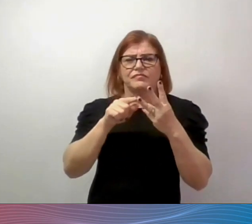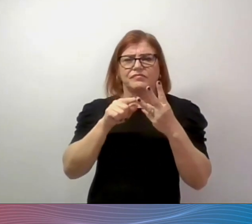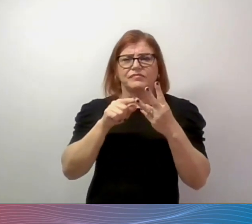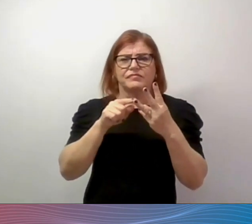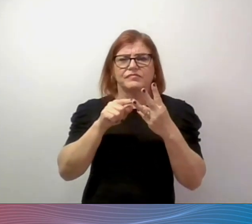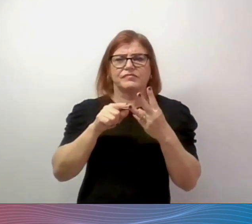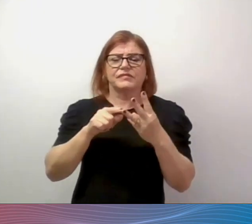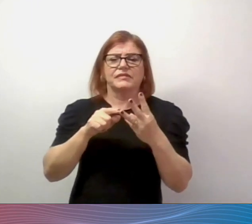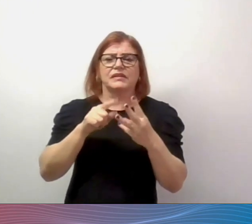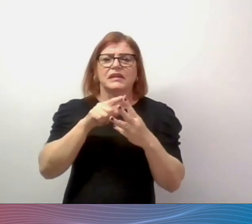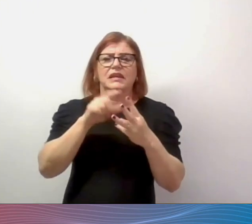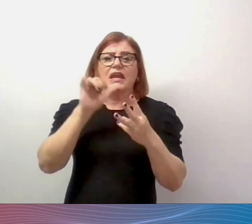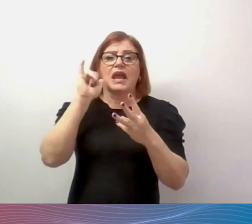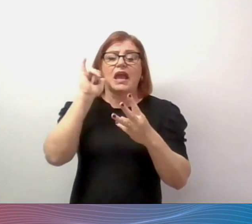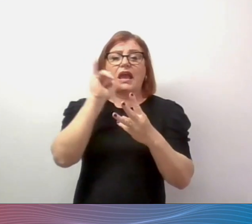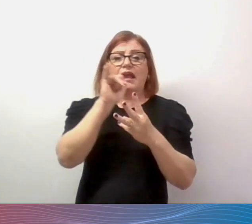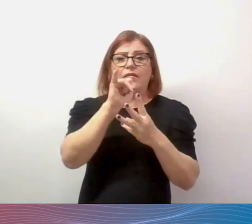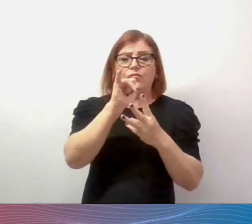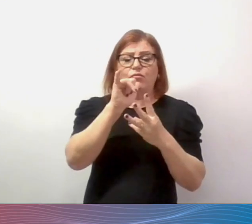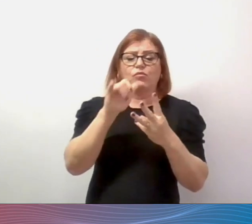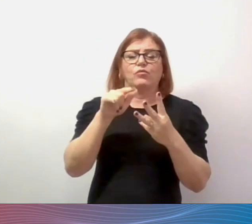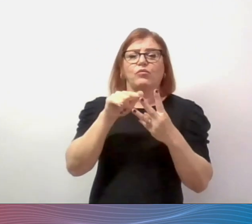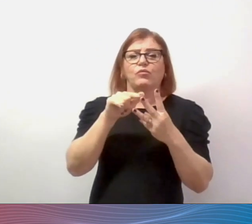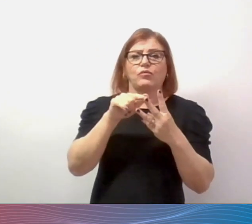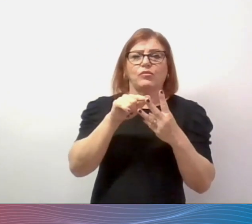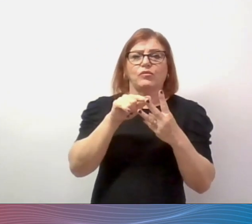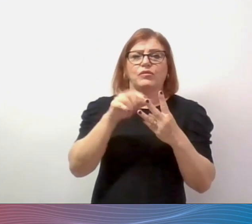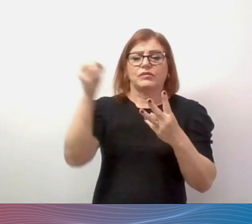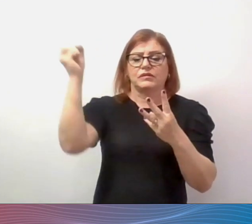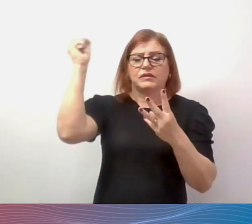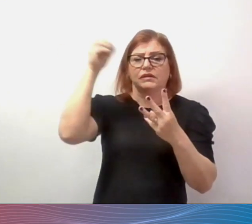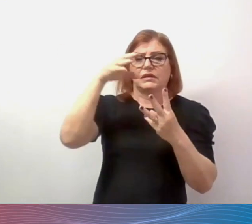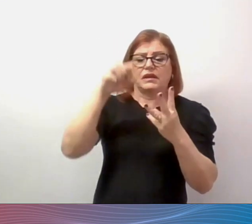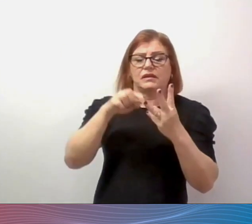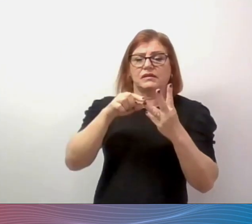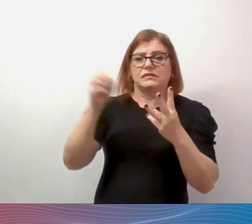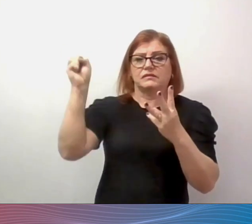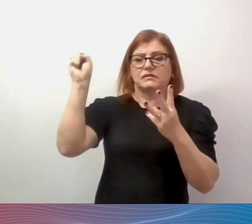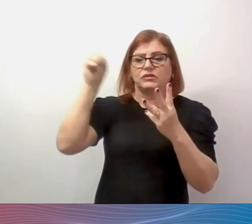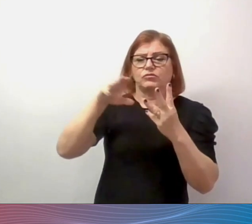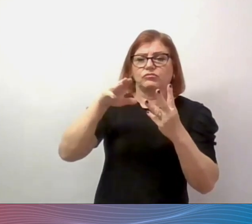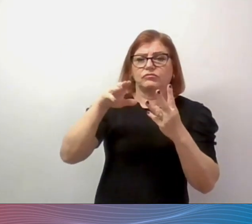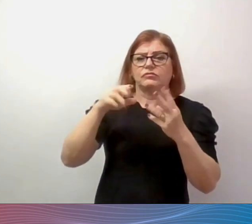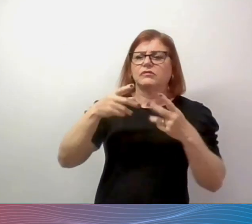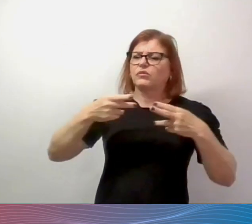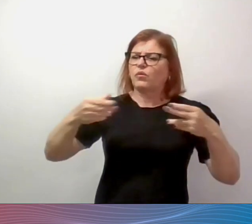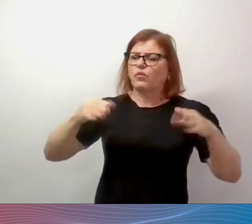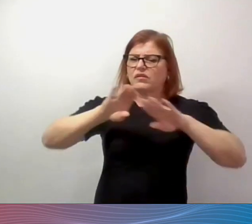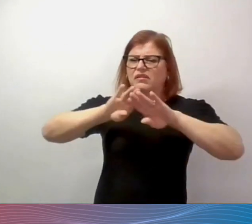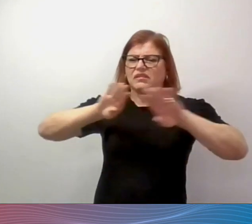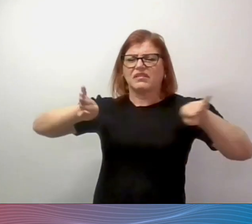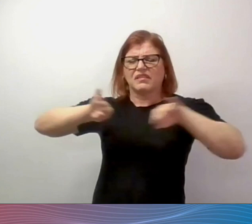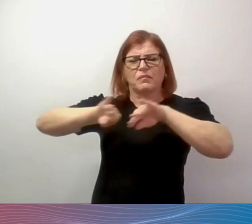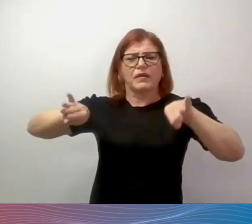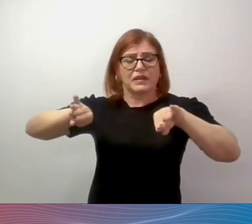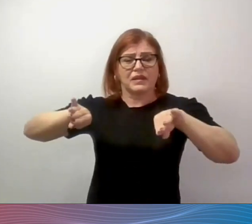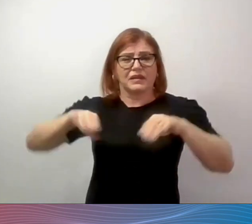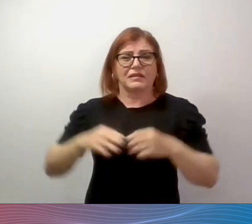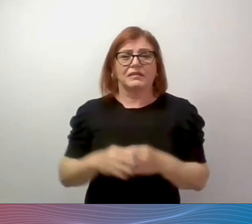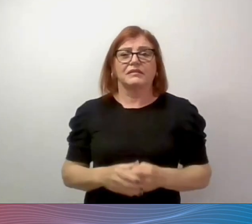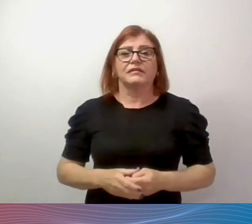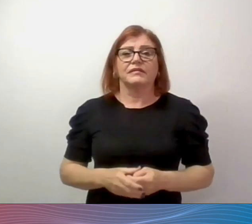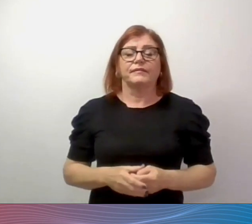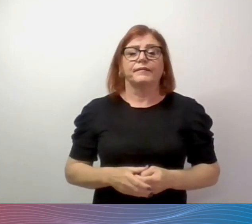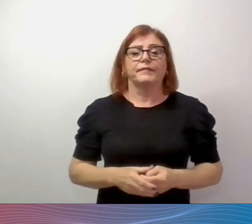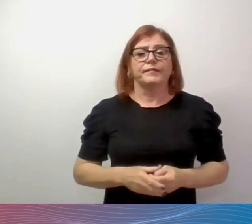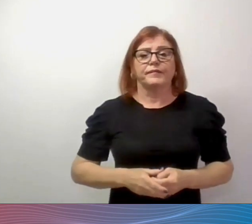separate items for us. Vamos aprender a andar na graça. Let's learn to walk in grace. E depois, como outro item